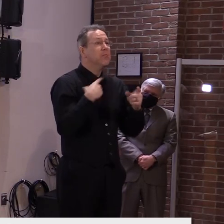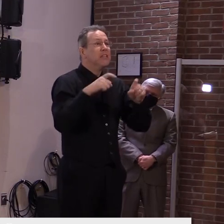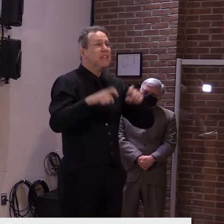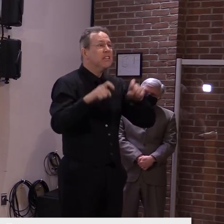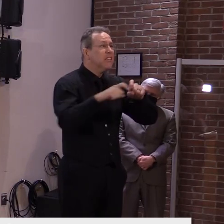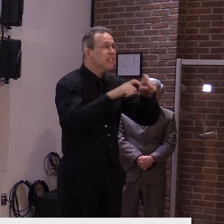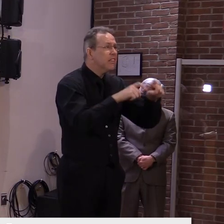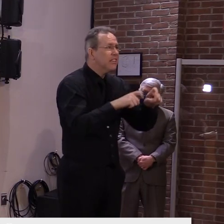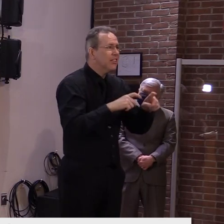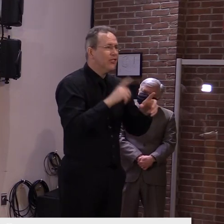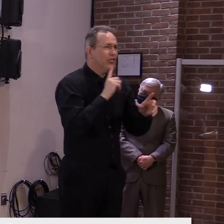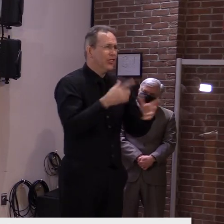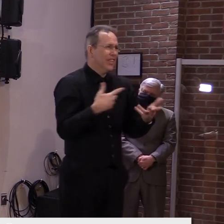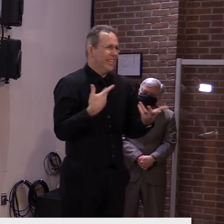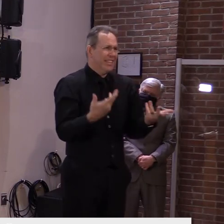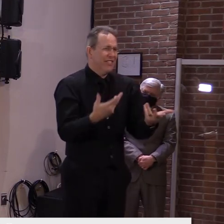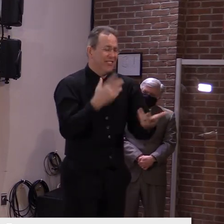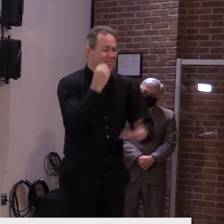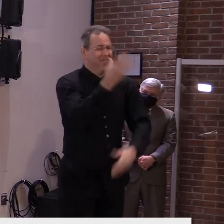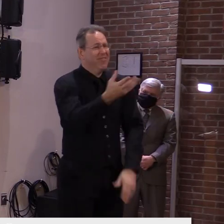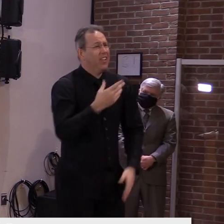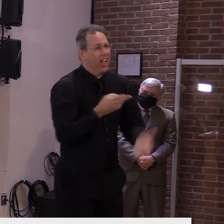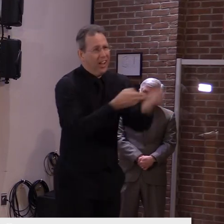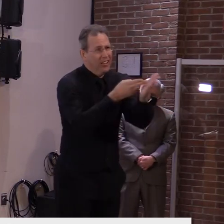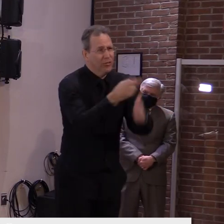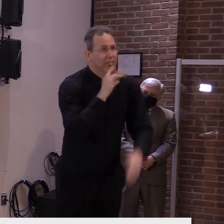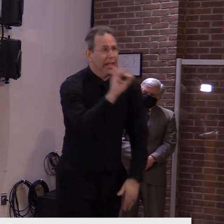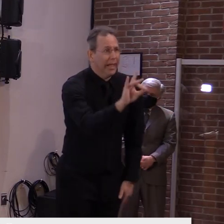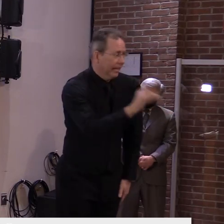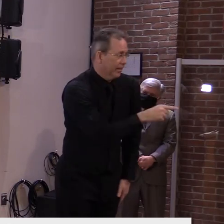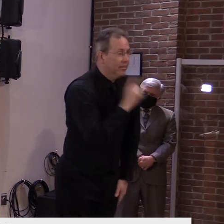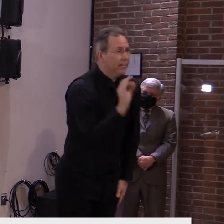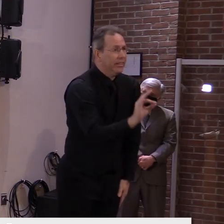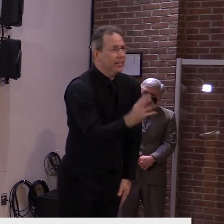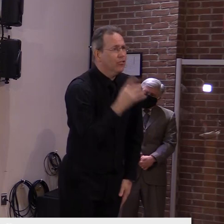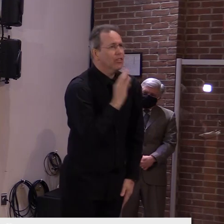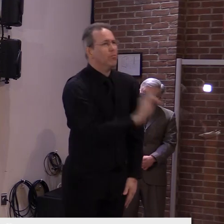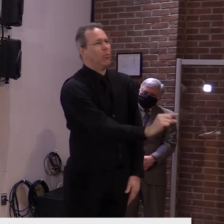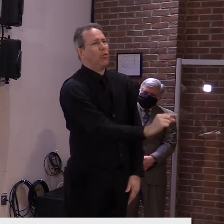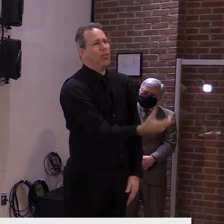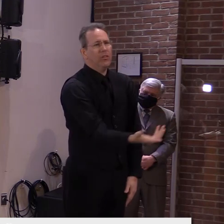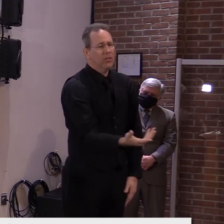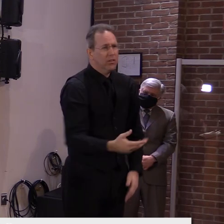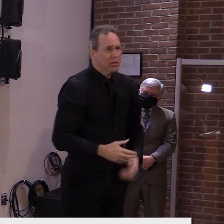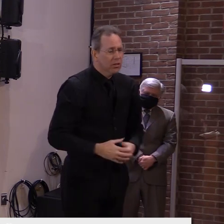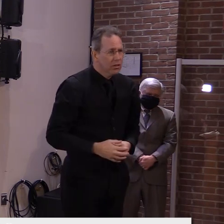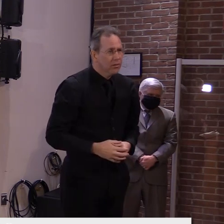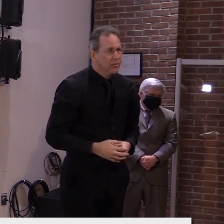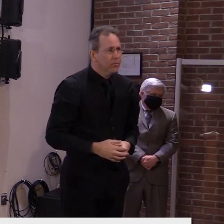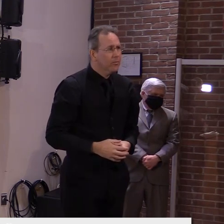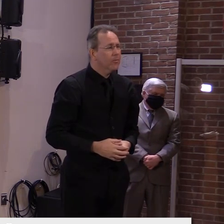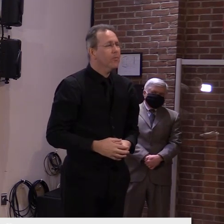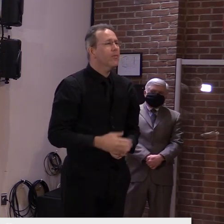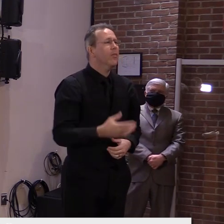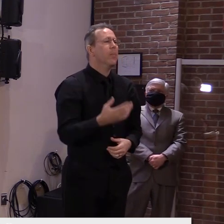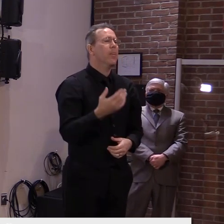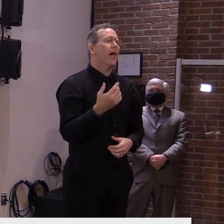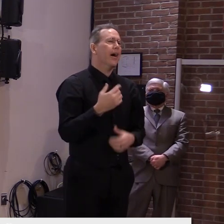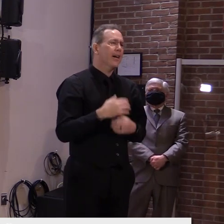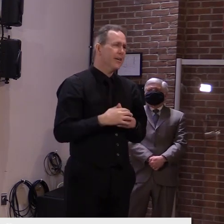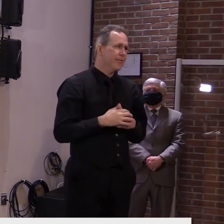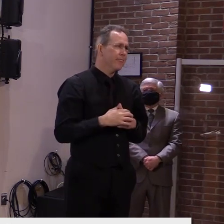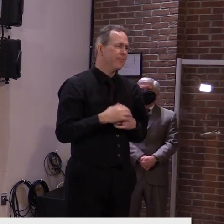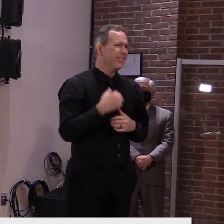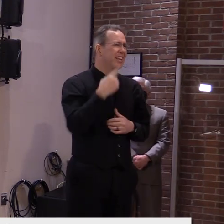there was just a few number of positives, period. The theory, I think, that most people were operating on was that there were abundant